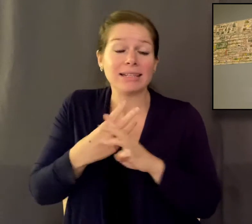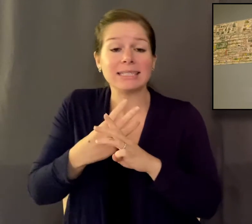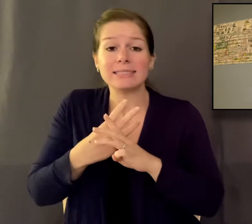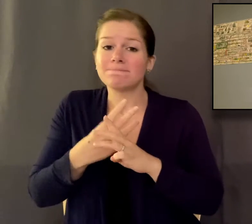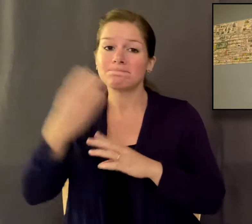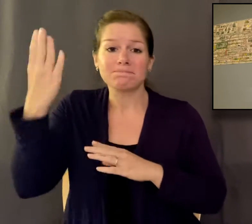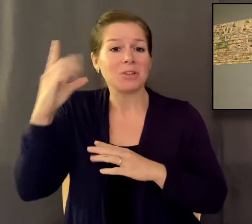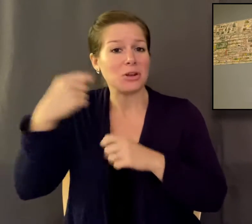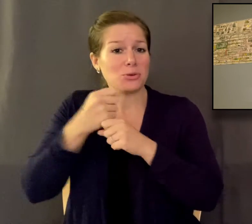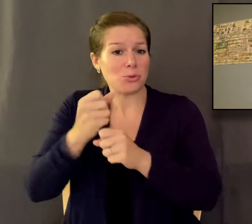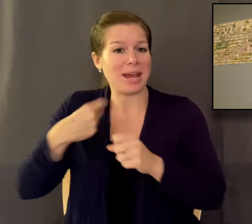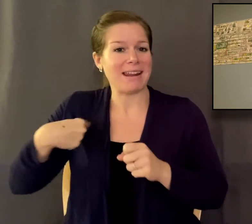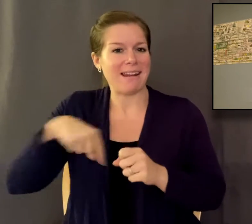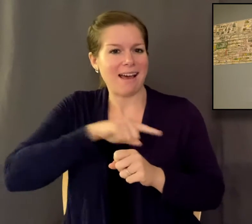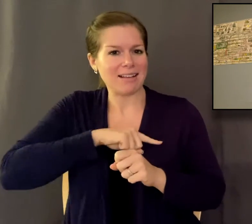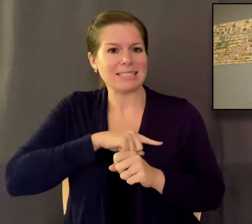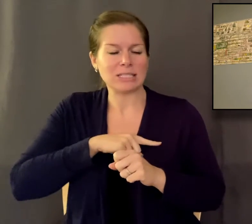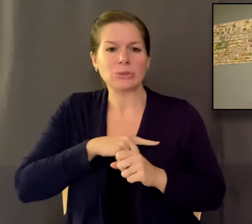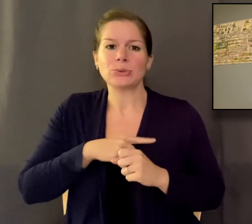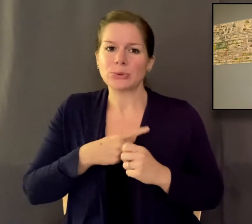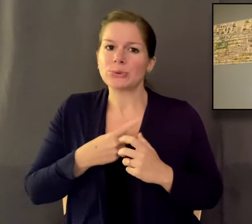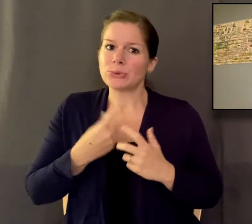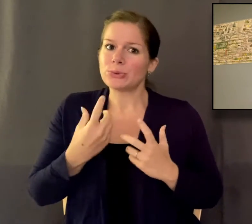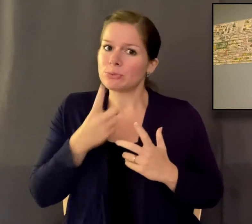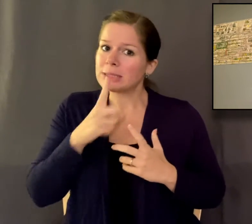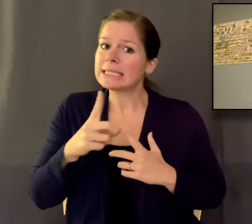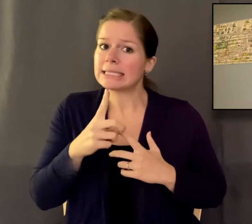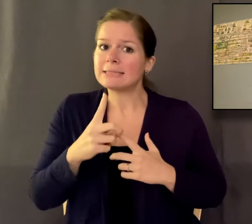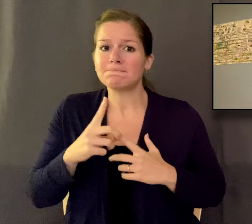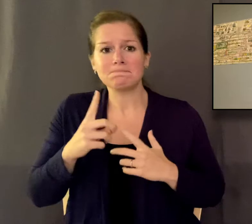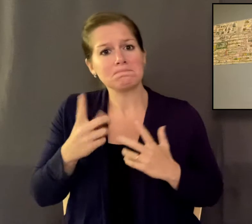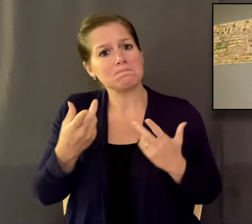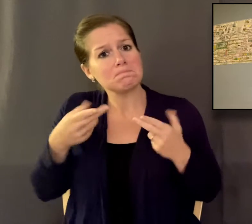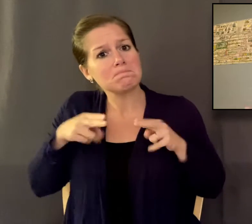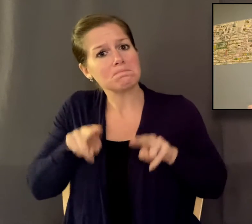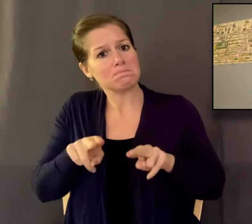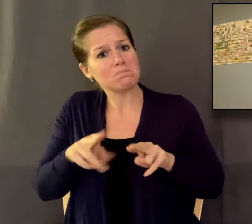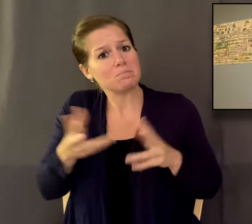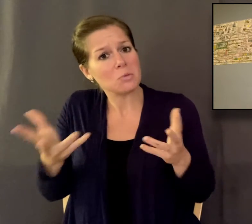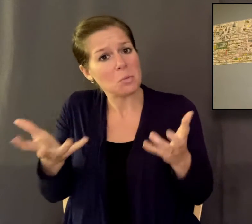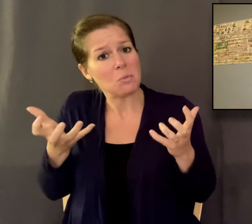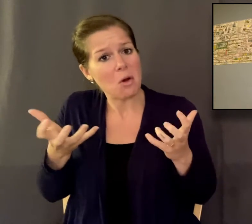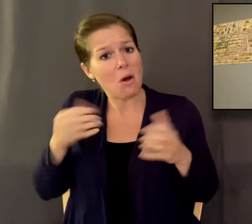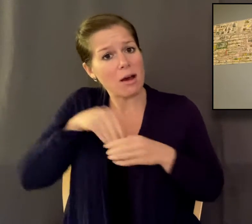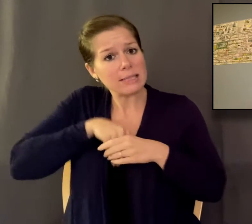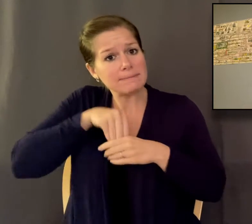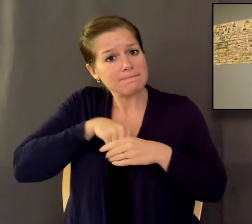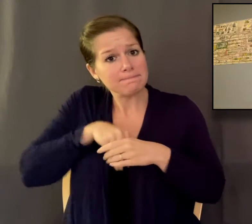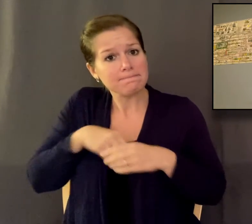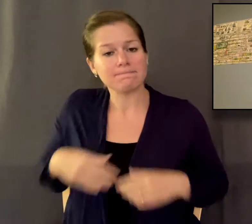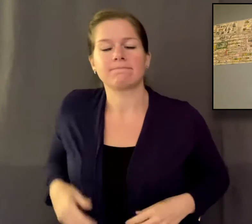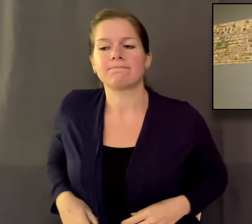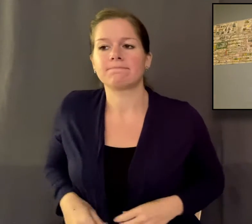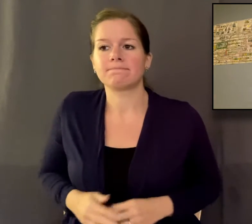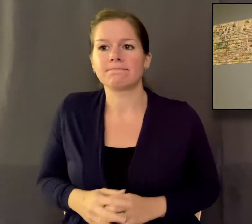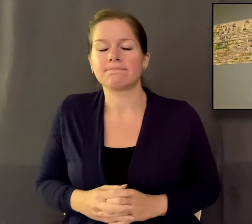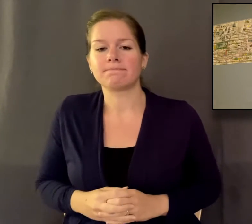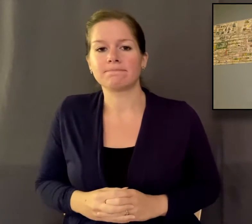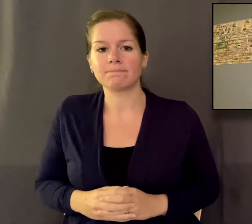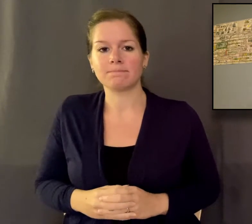and that's not how God created us, and Paul knows that, and he's explaining that. He goes on to just give a charge here that if you're